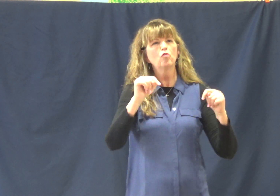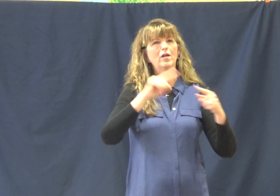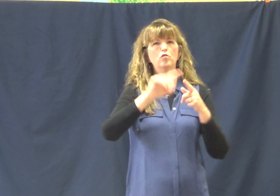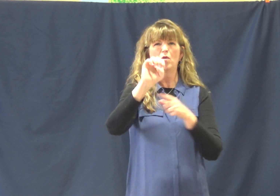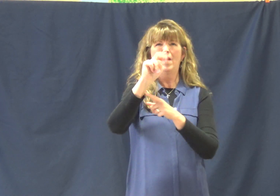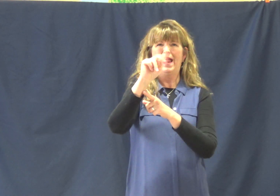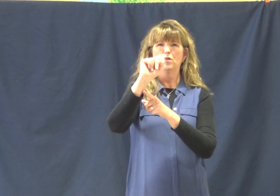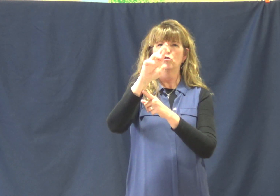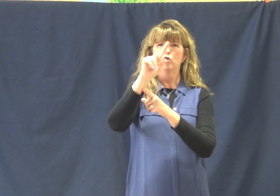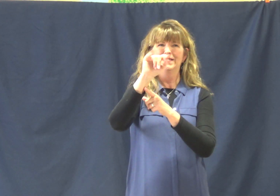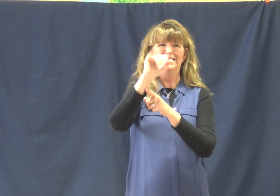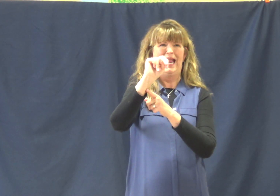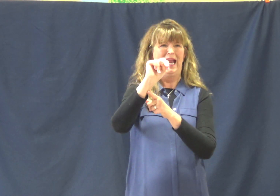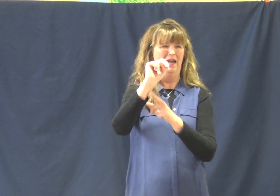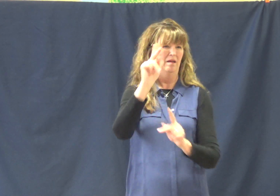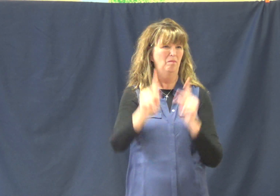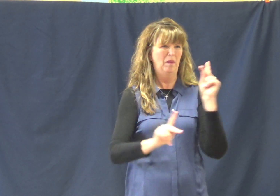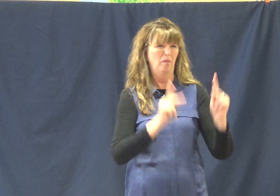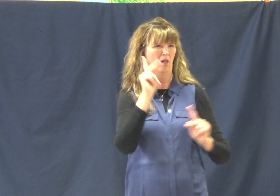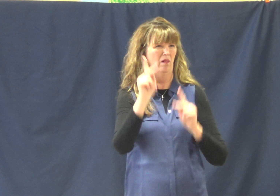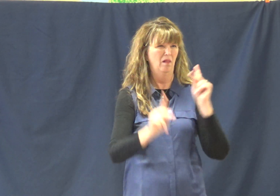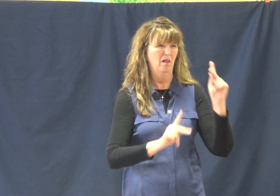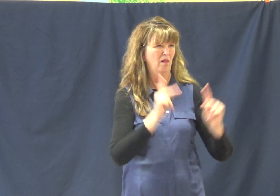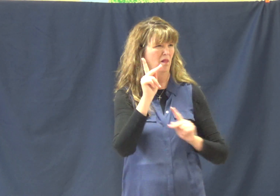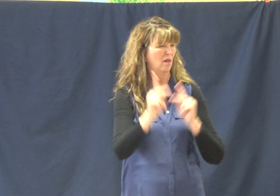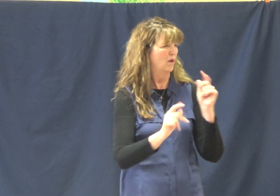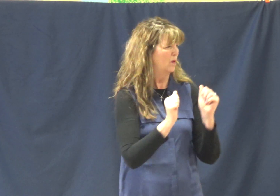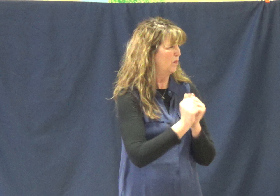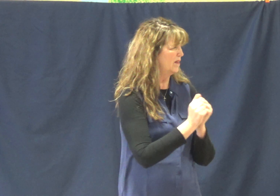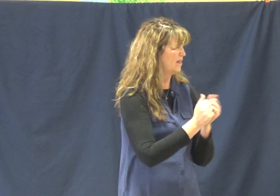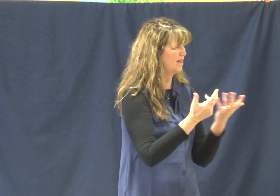today, the authors are just trying to entertain people.